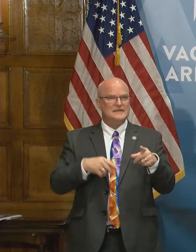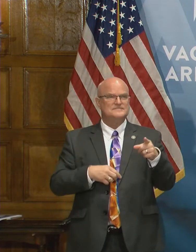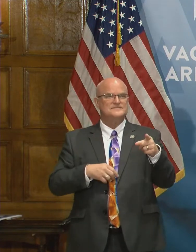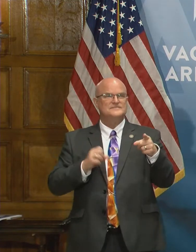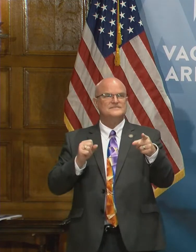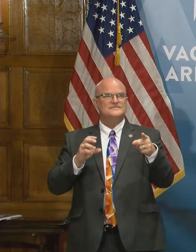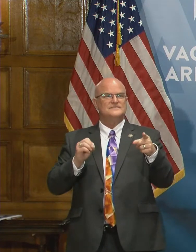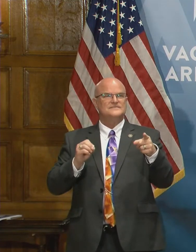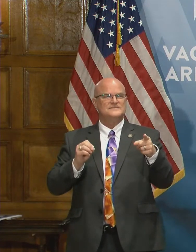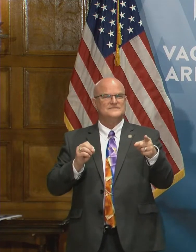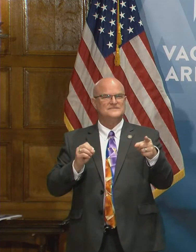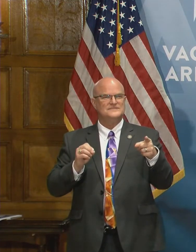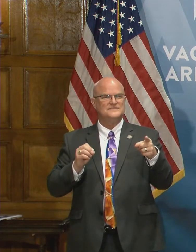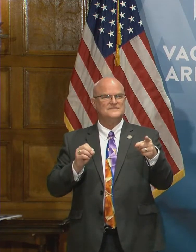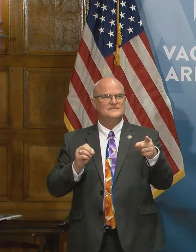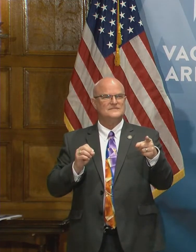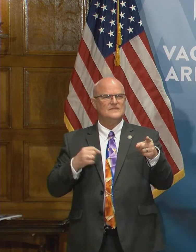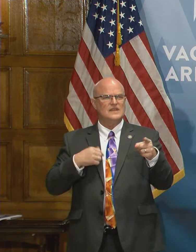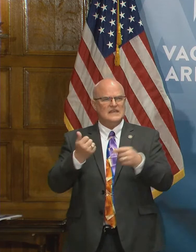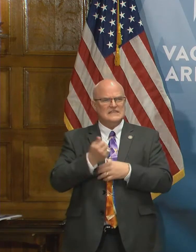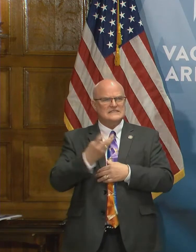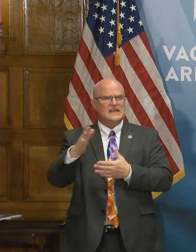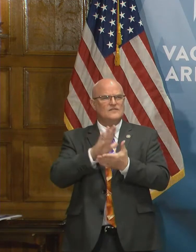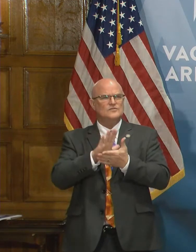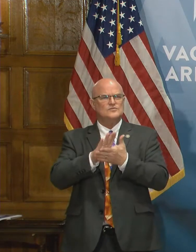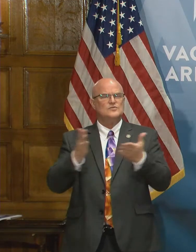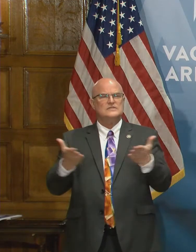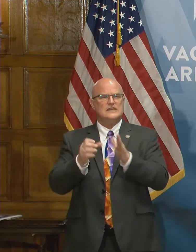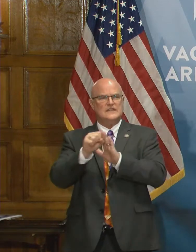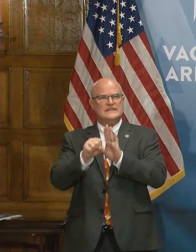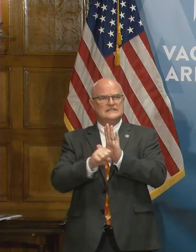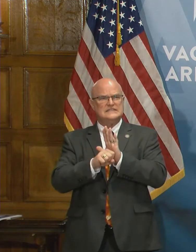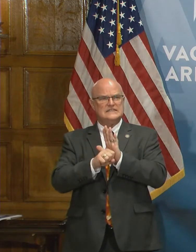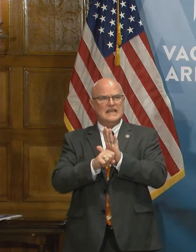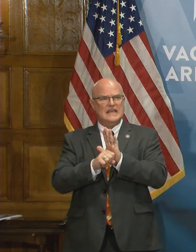Okay. There were several schools here in the state,